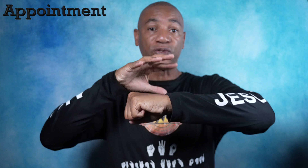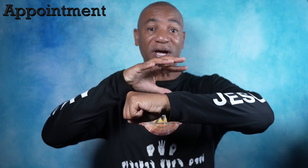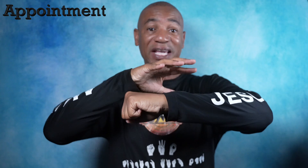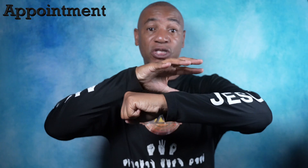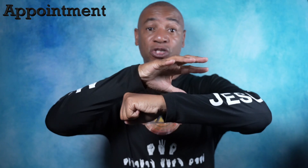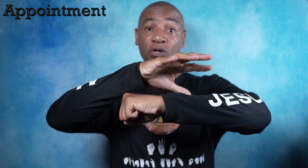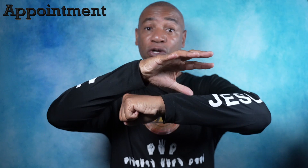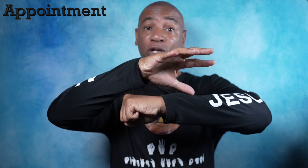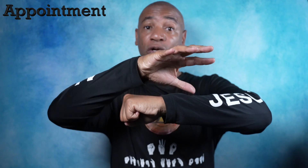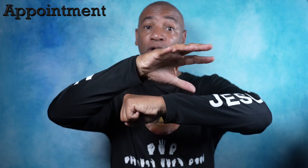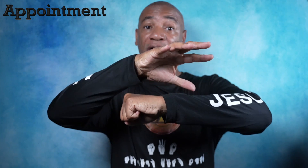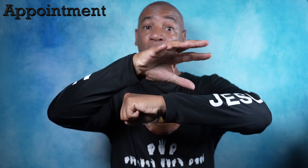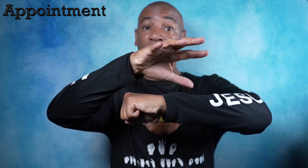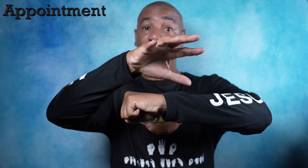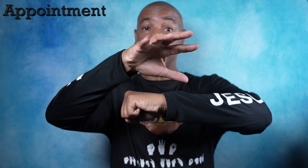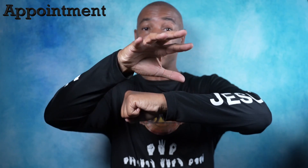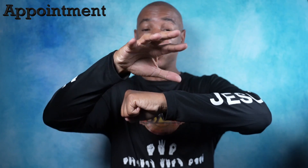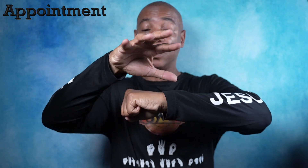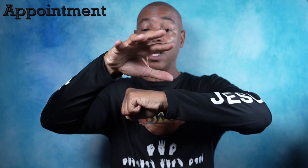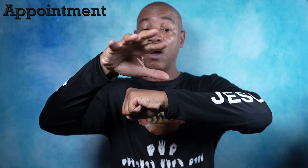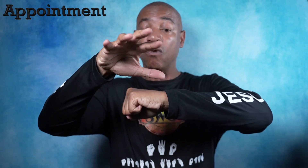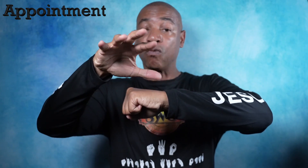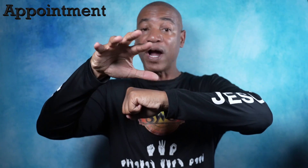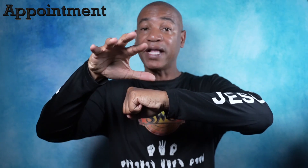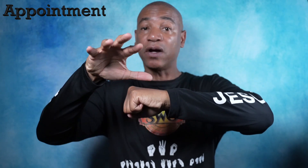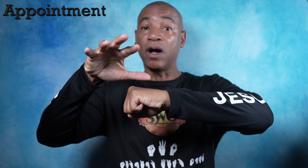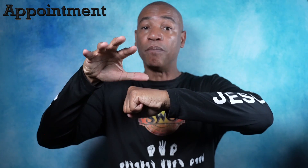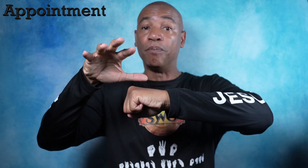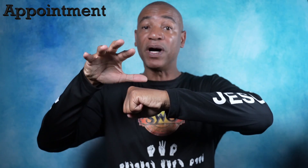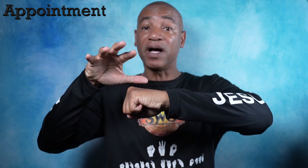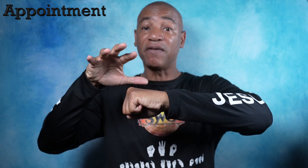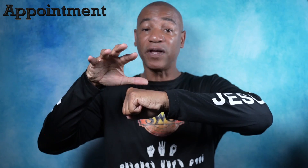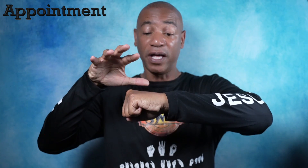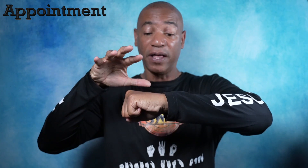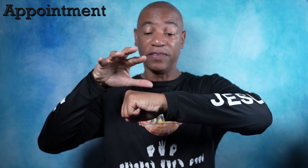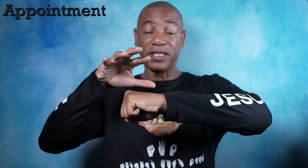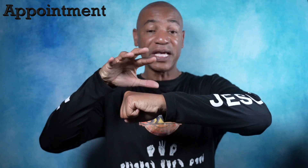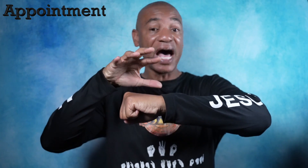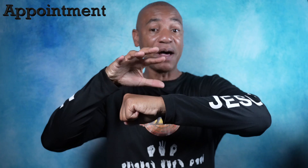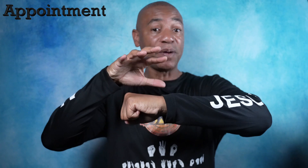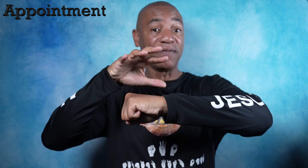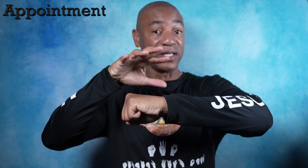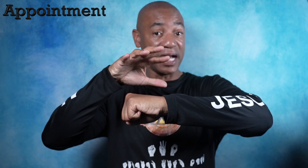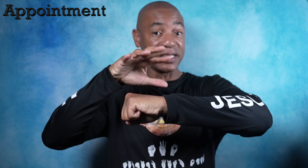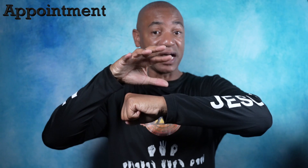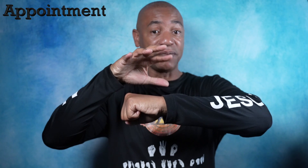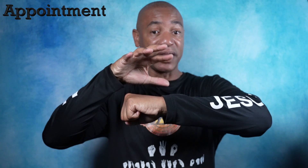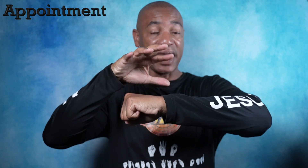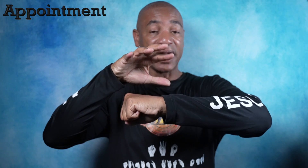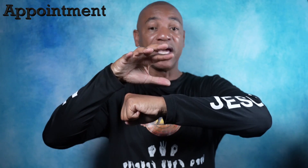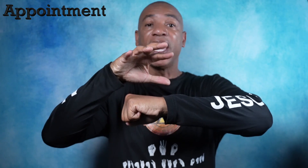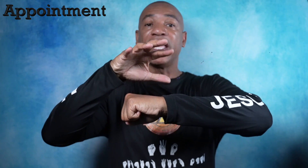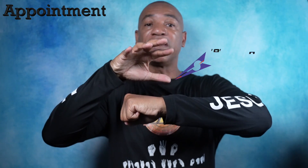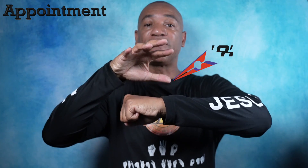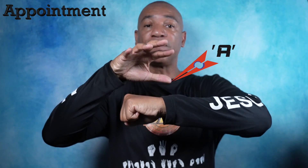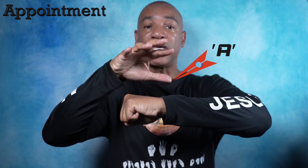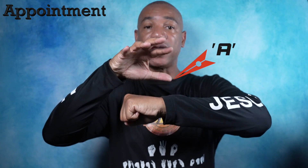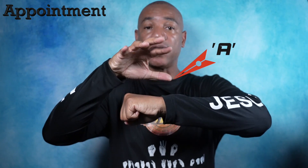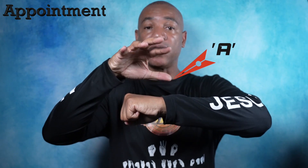do a circular clockwise motion right above the top of the non-dominant hand. And then from here,